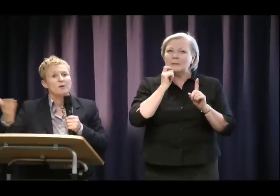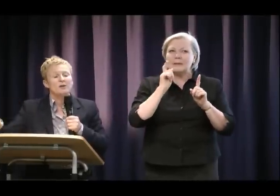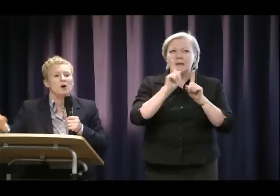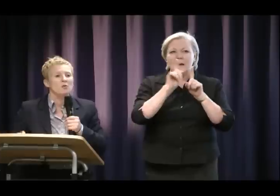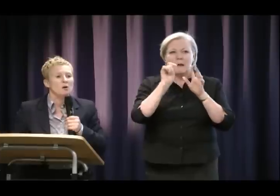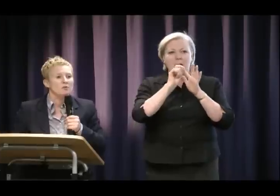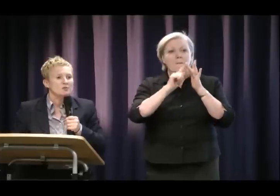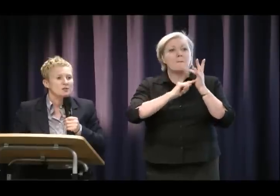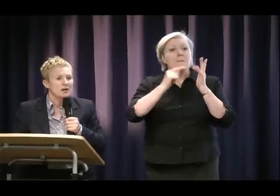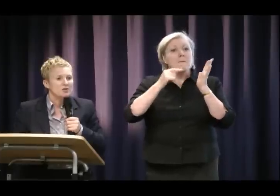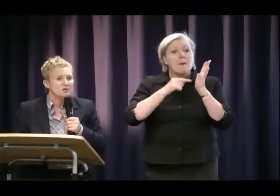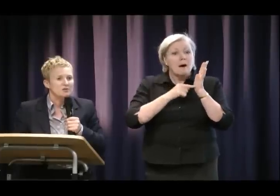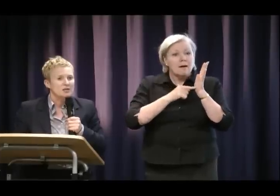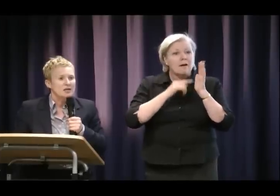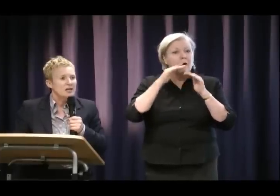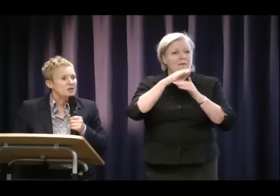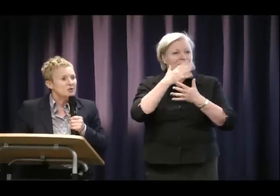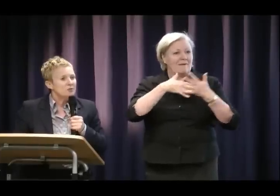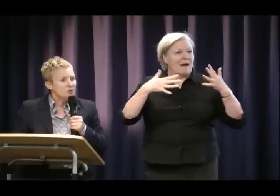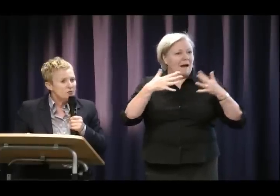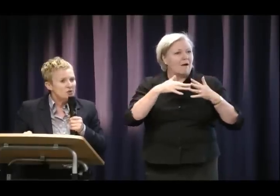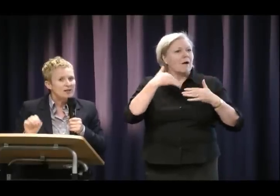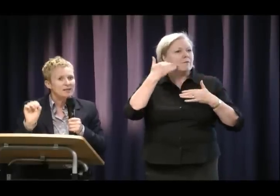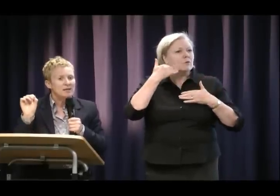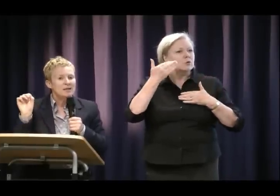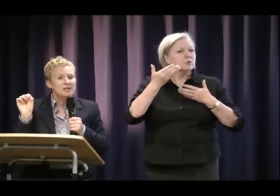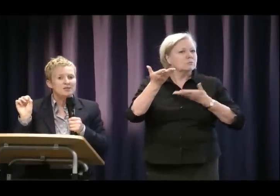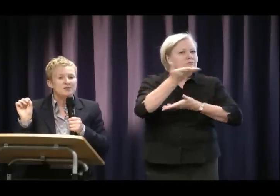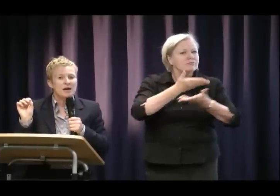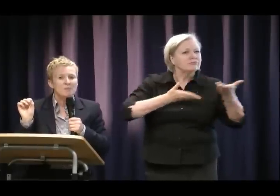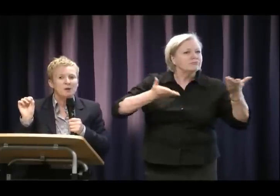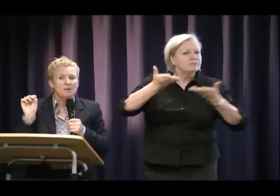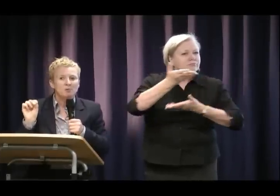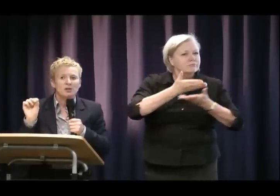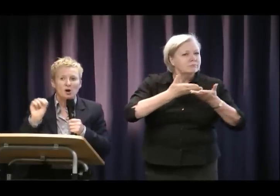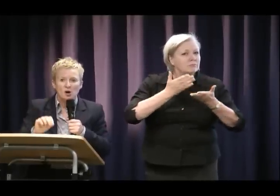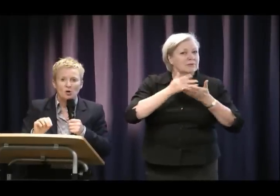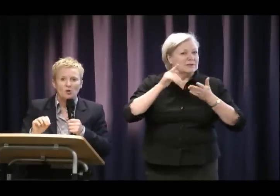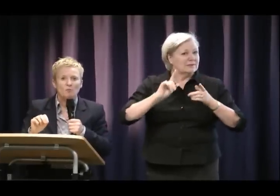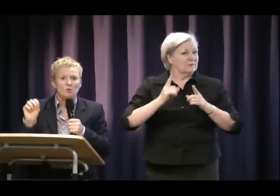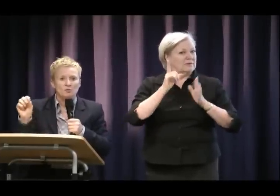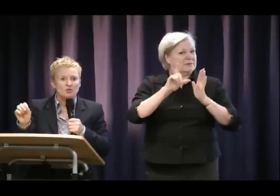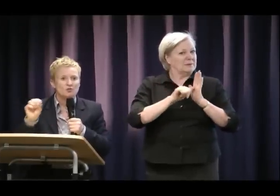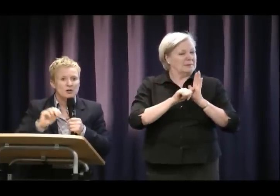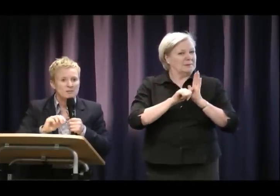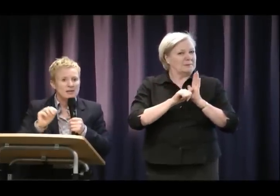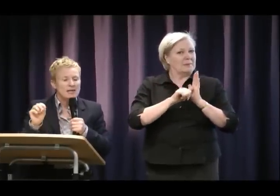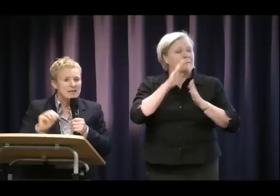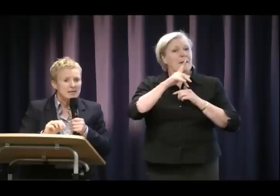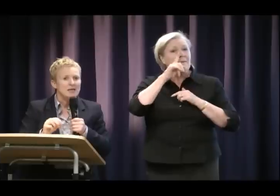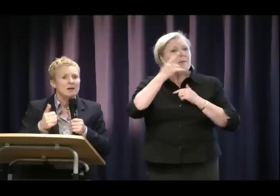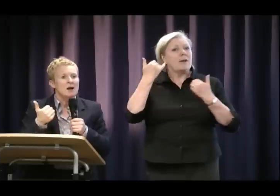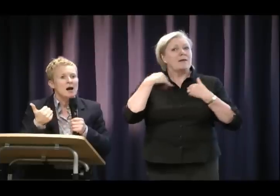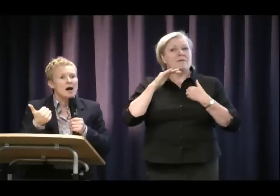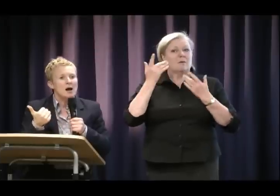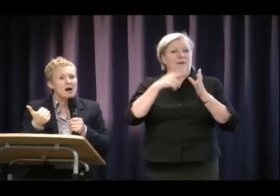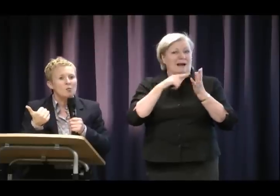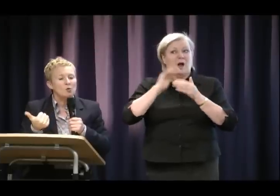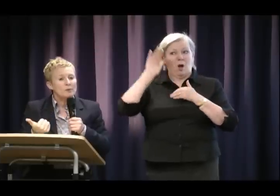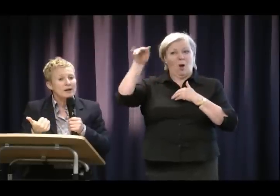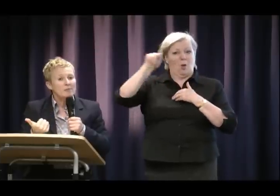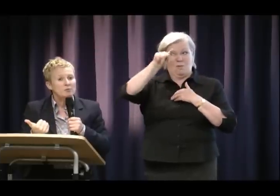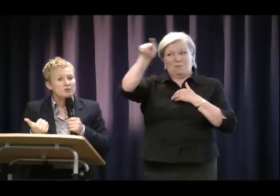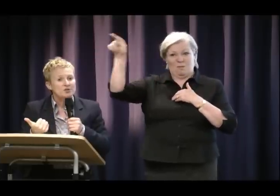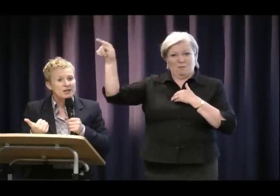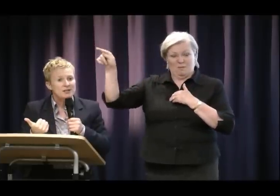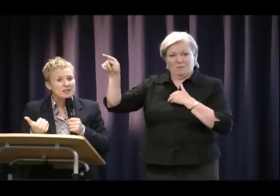the way we can hold consultations into the future, is that people at home who are streaming in